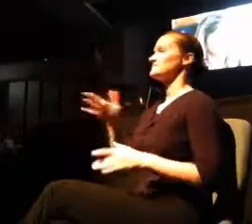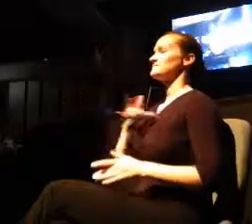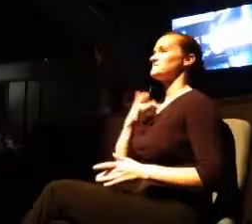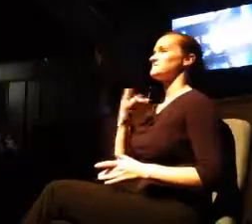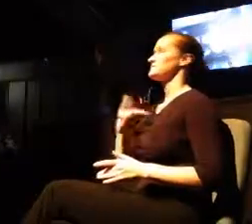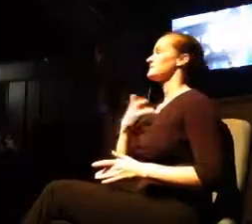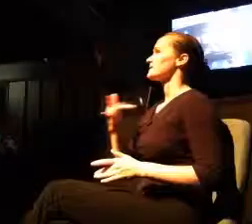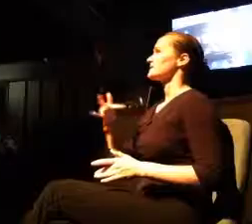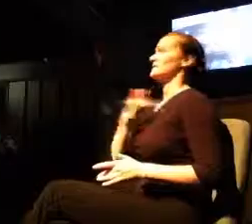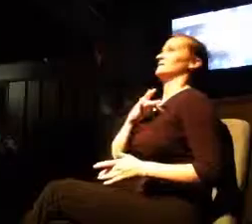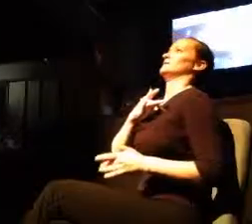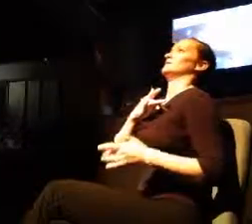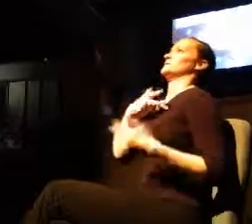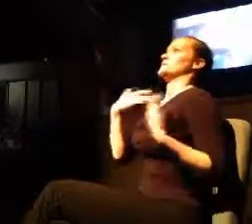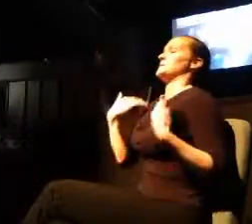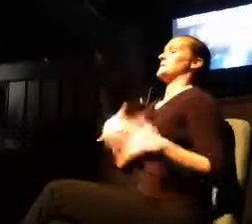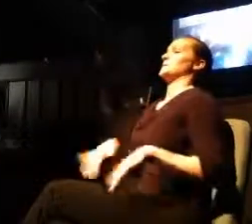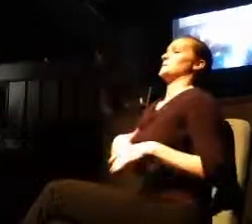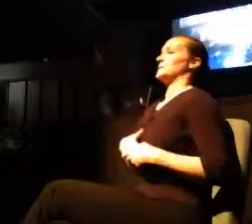like,